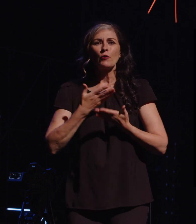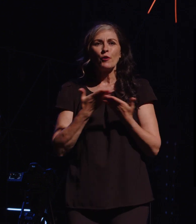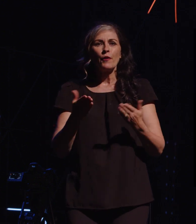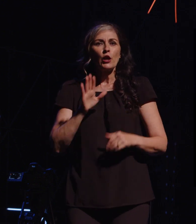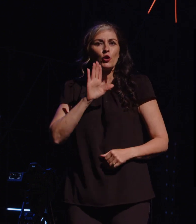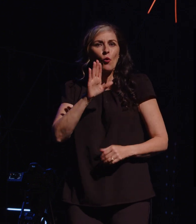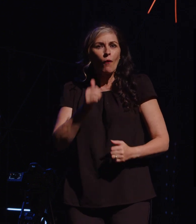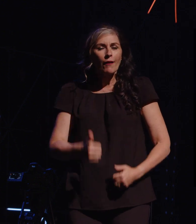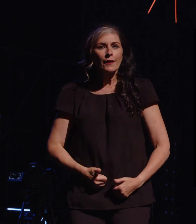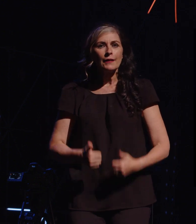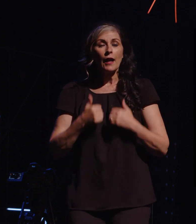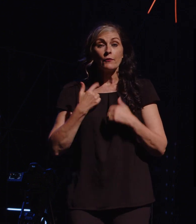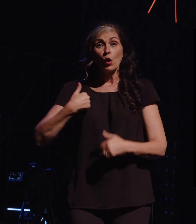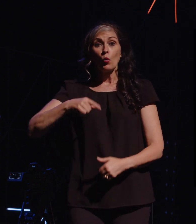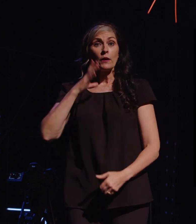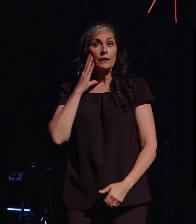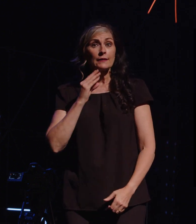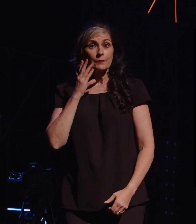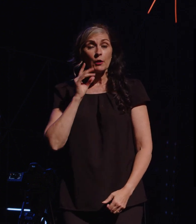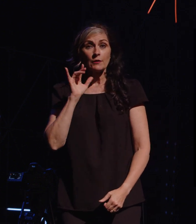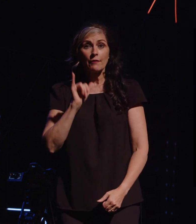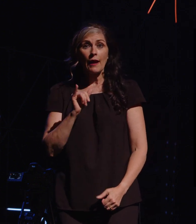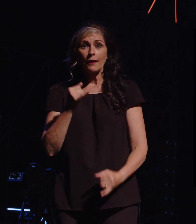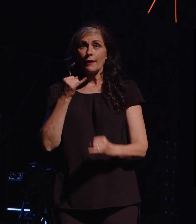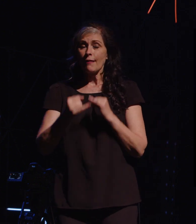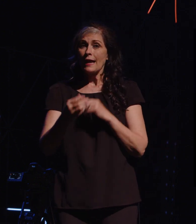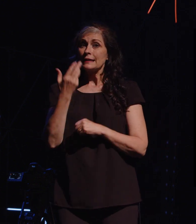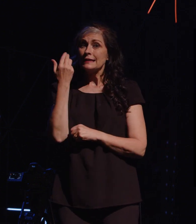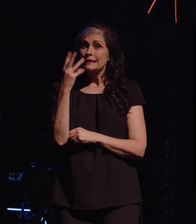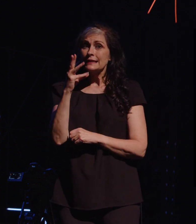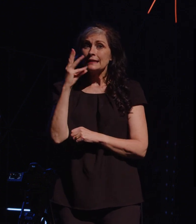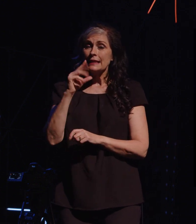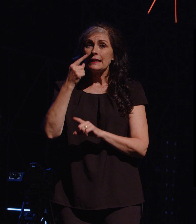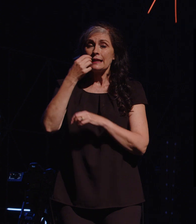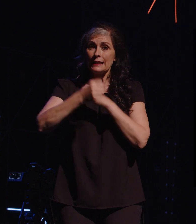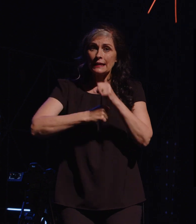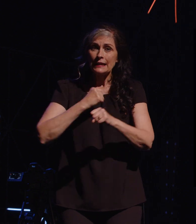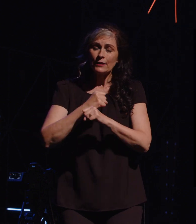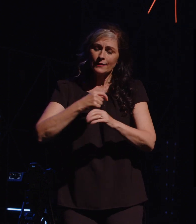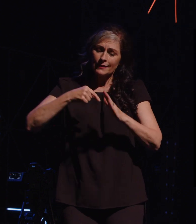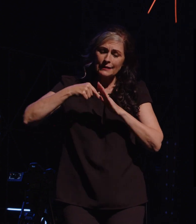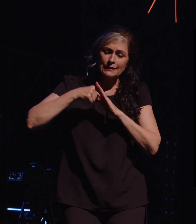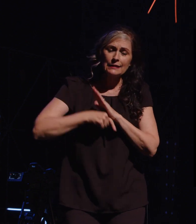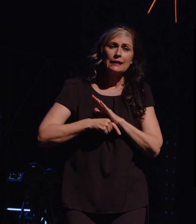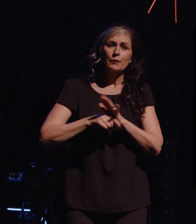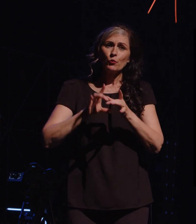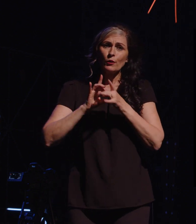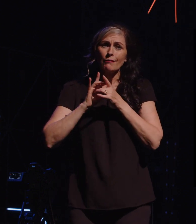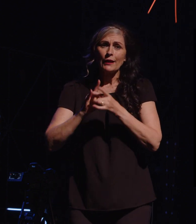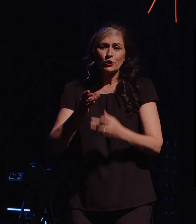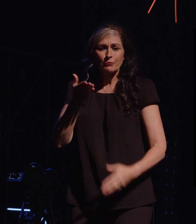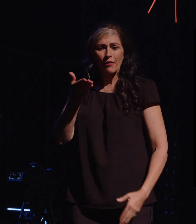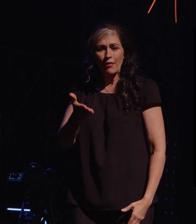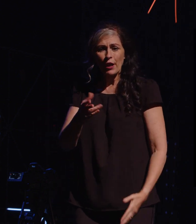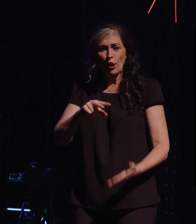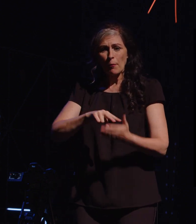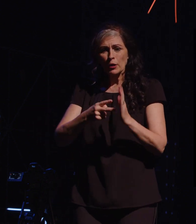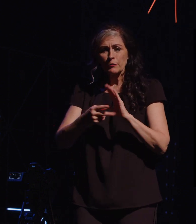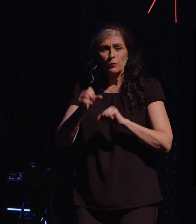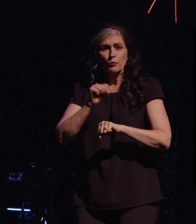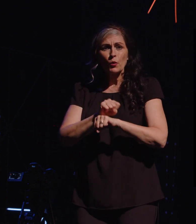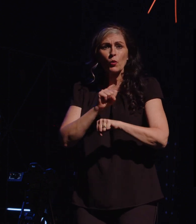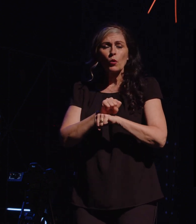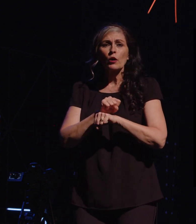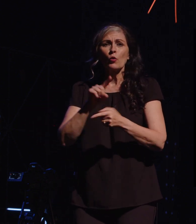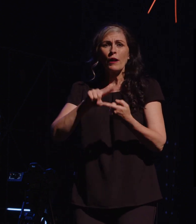life. We've experienced that over the last 16 years. We have deep relationships there. We have purposeful work. We have colleagues